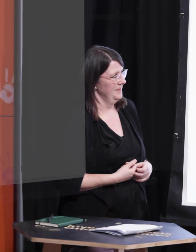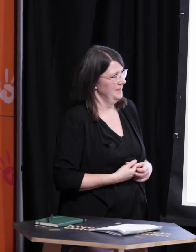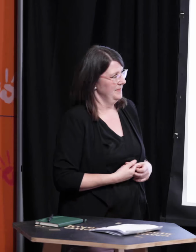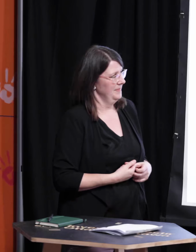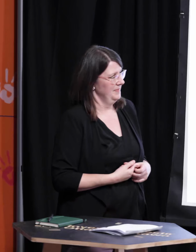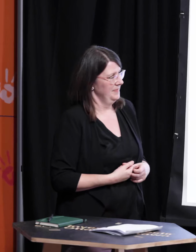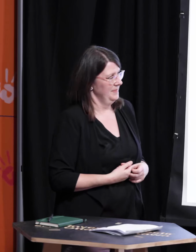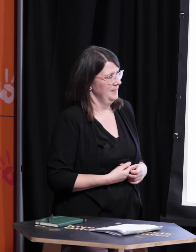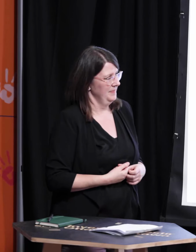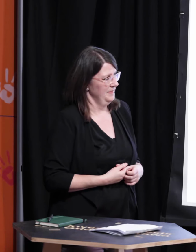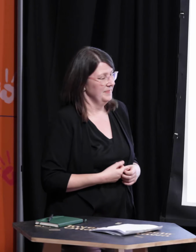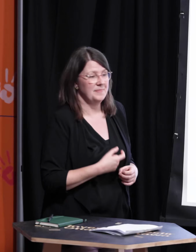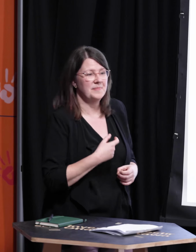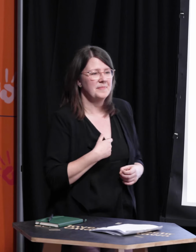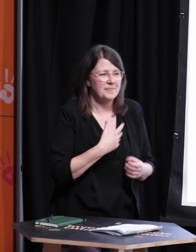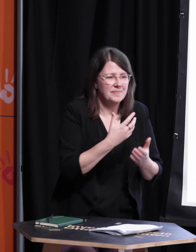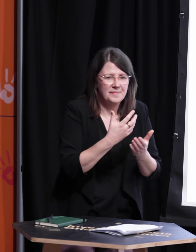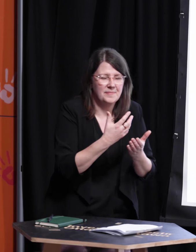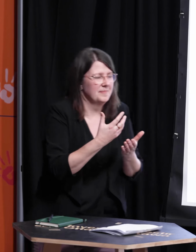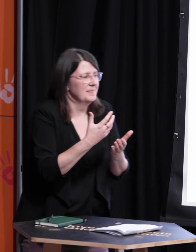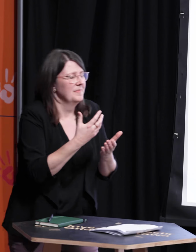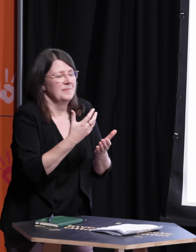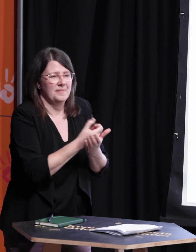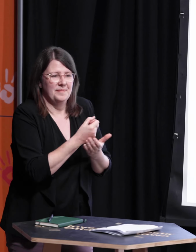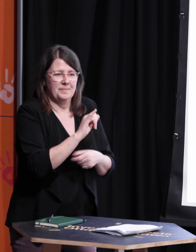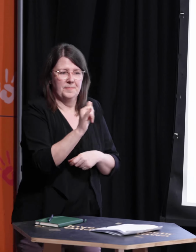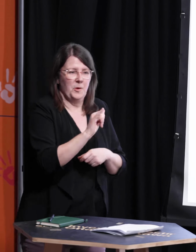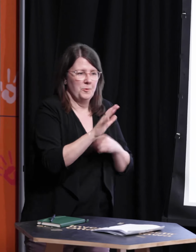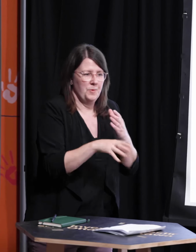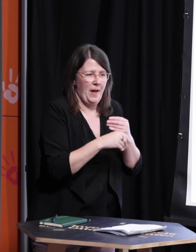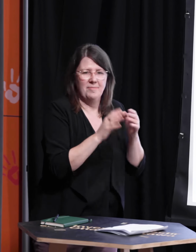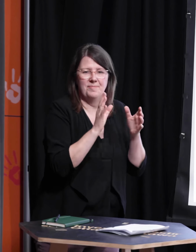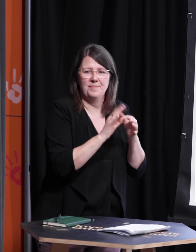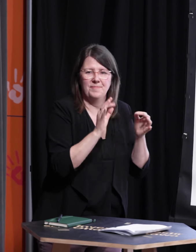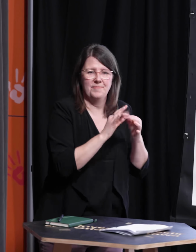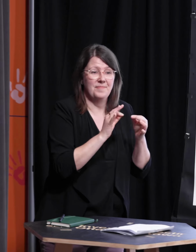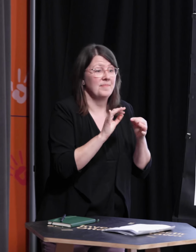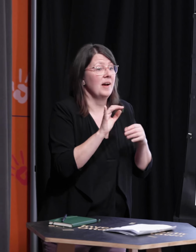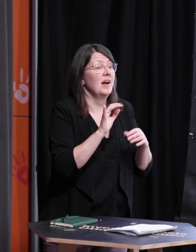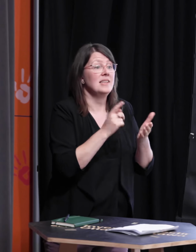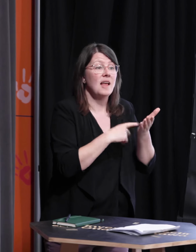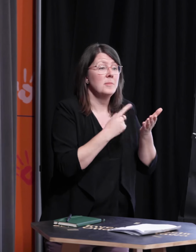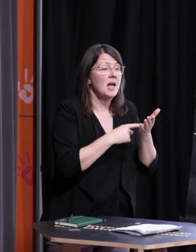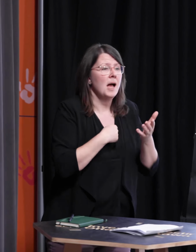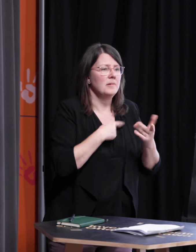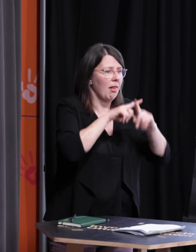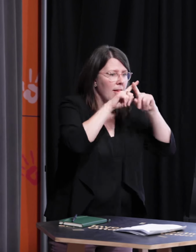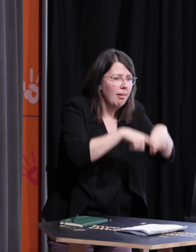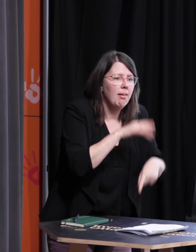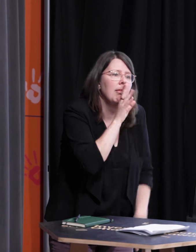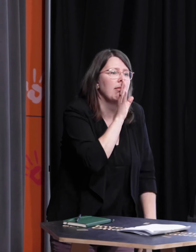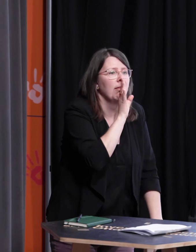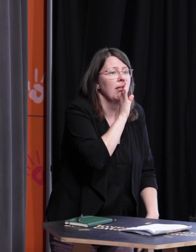I also wanted to respond was just that we often find if we shut off our voices, we'll get farther in those